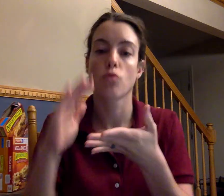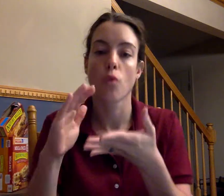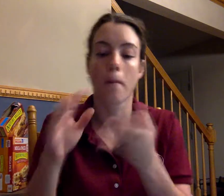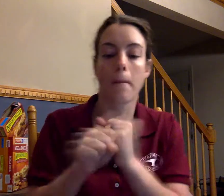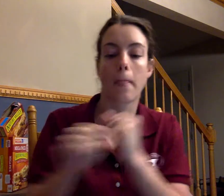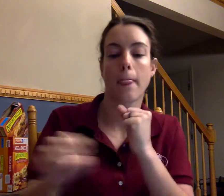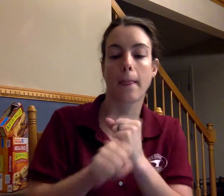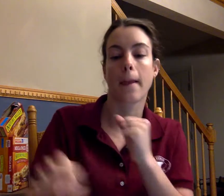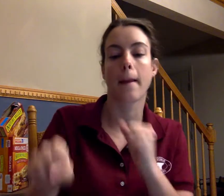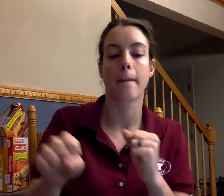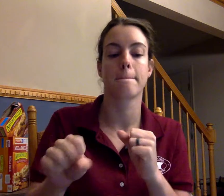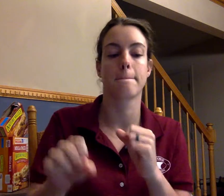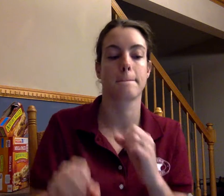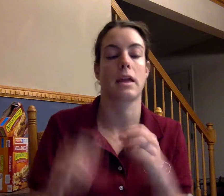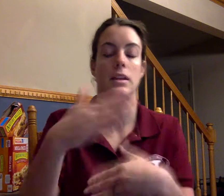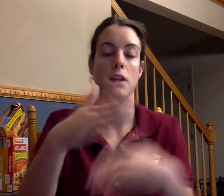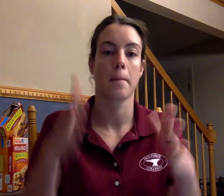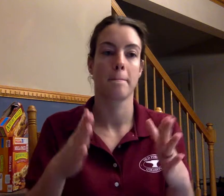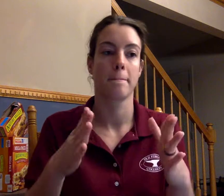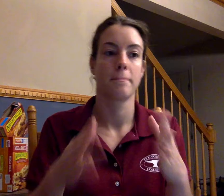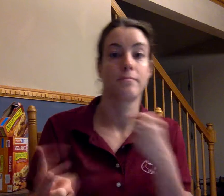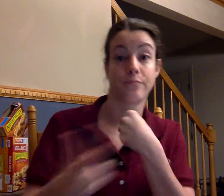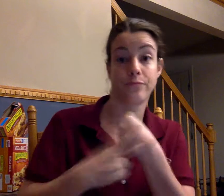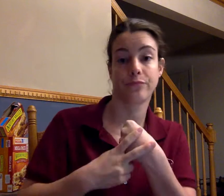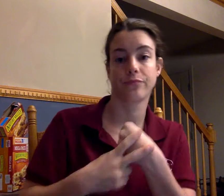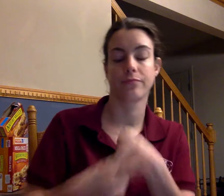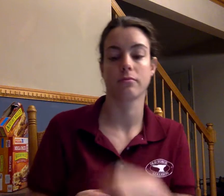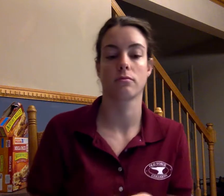So pretty much everything is based around the advertising.